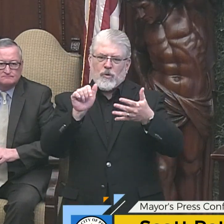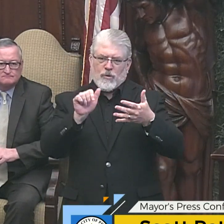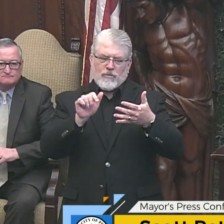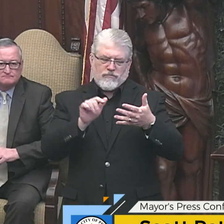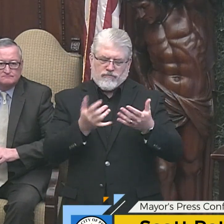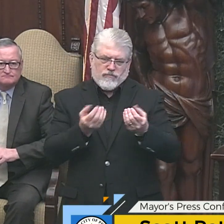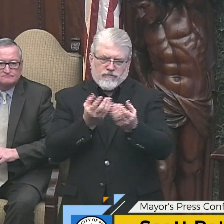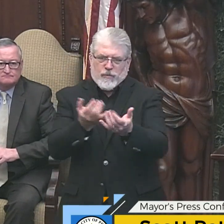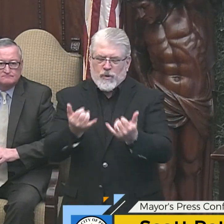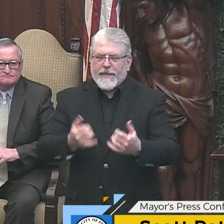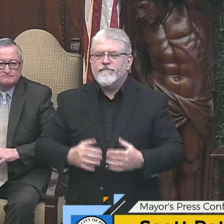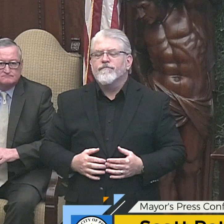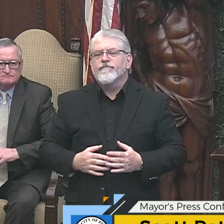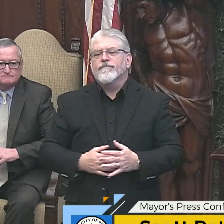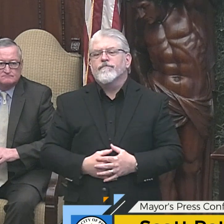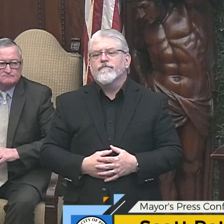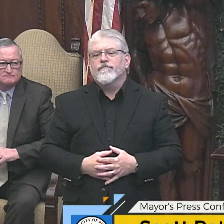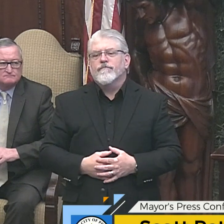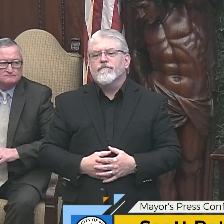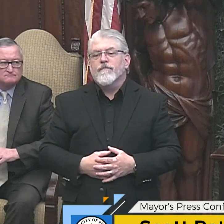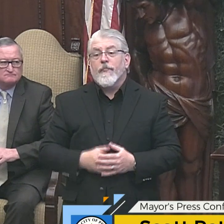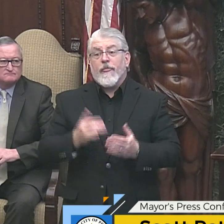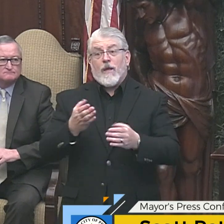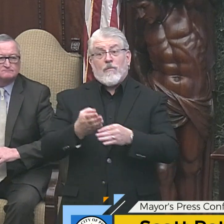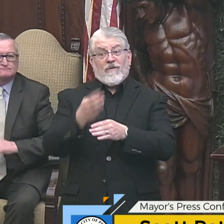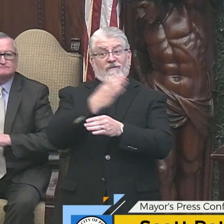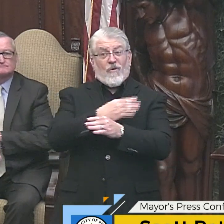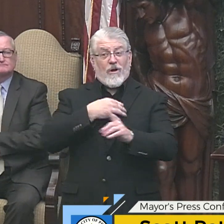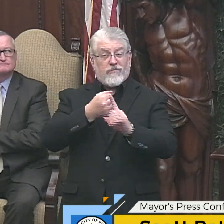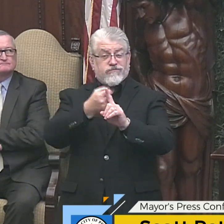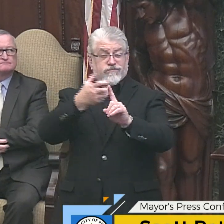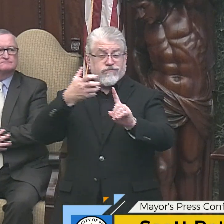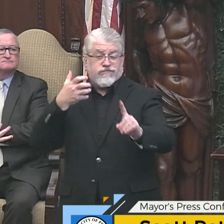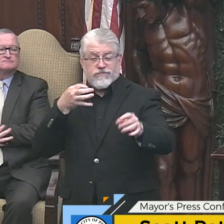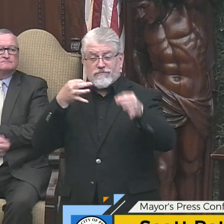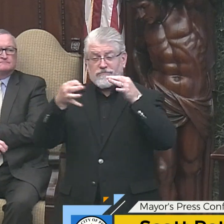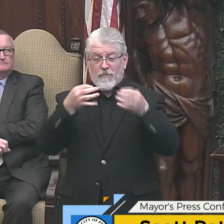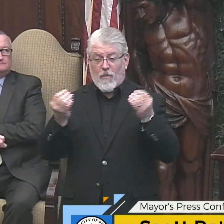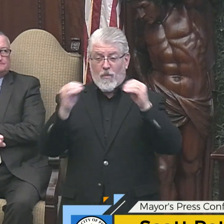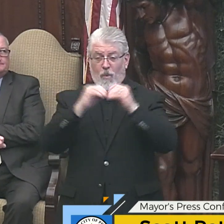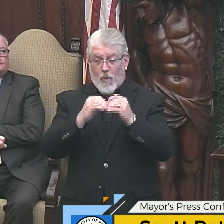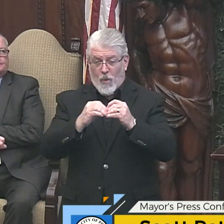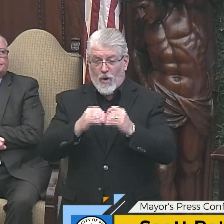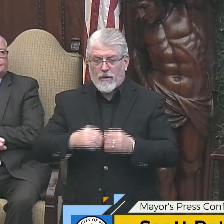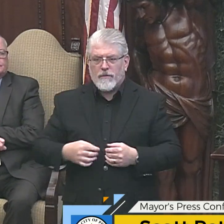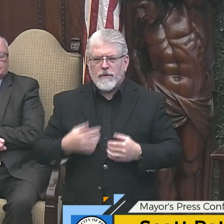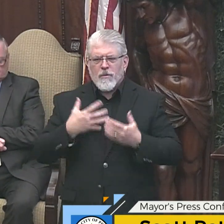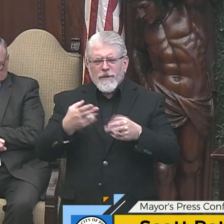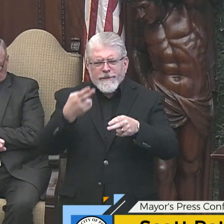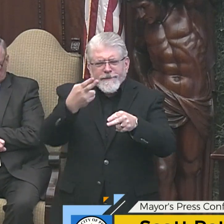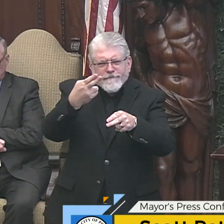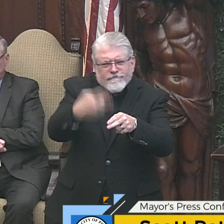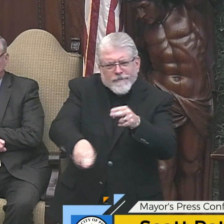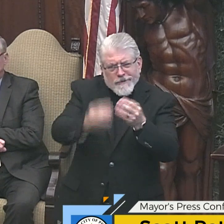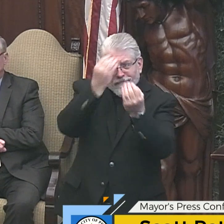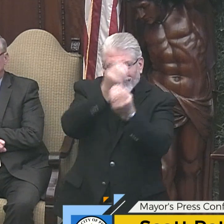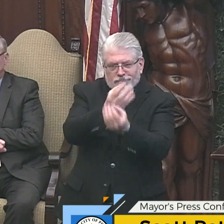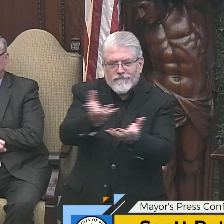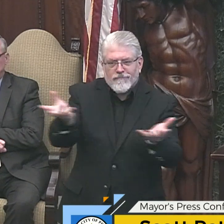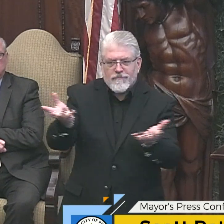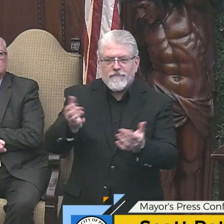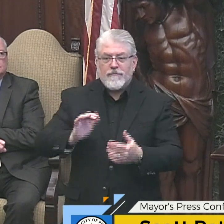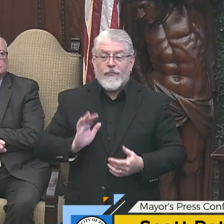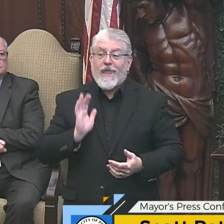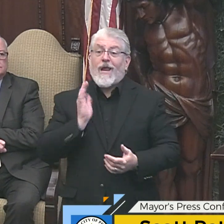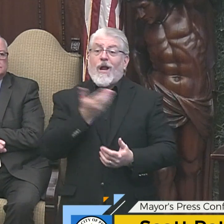Before we talk about any of the details, in the event there are questions, let me just talk about what I believe is our role